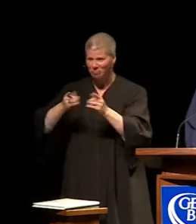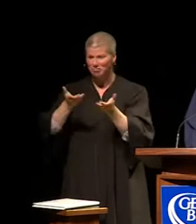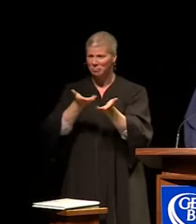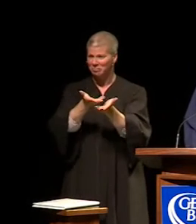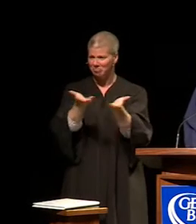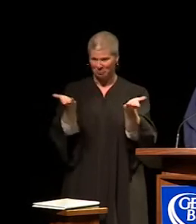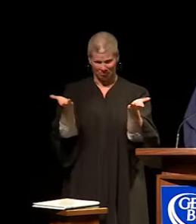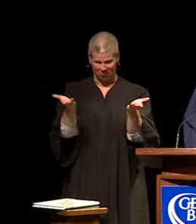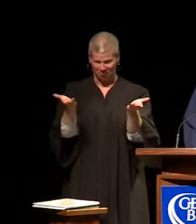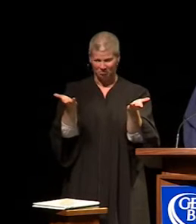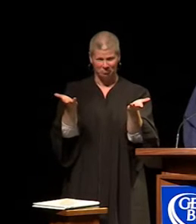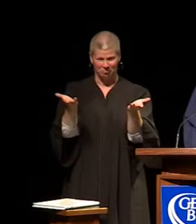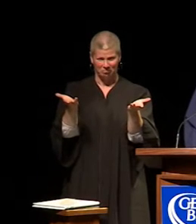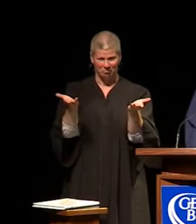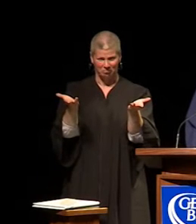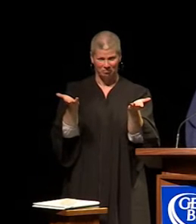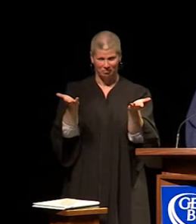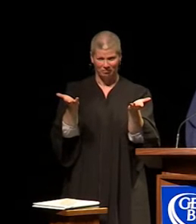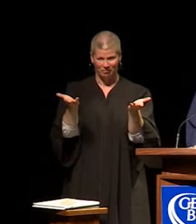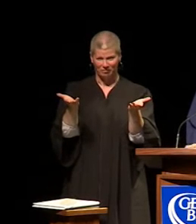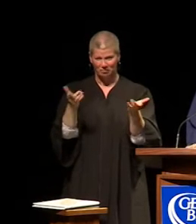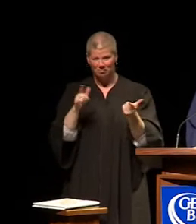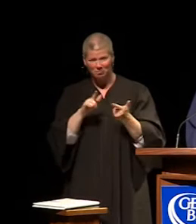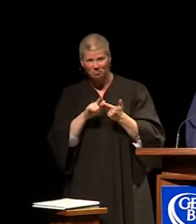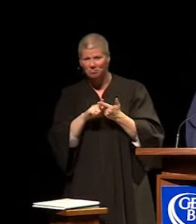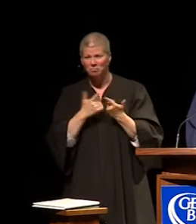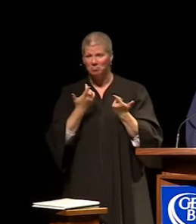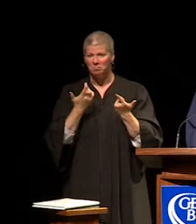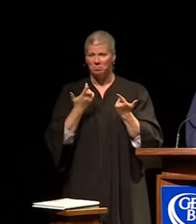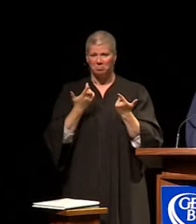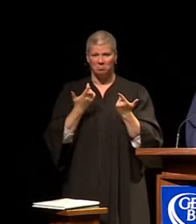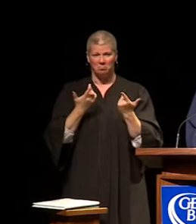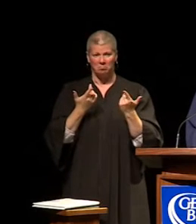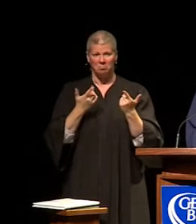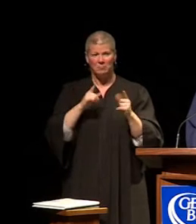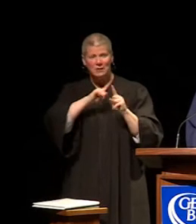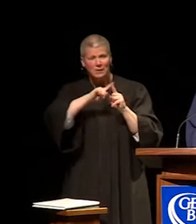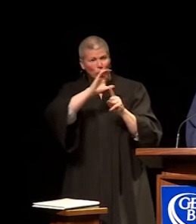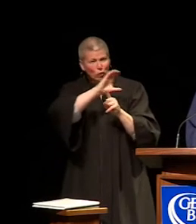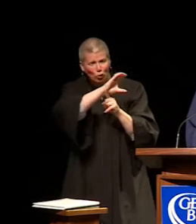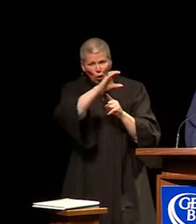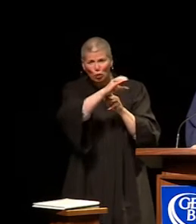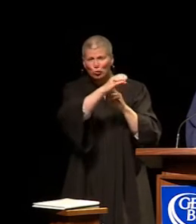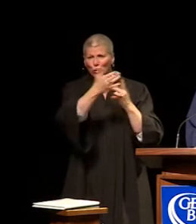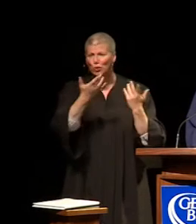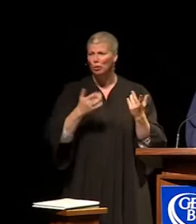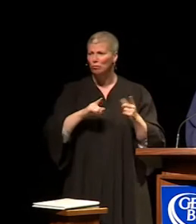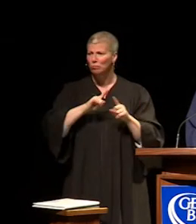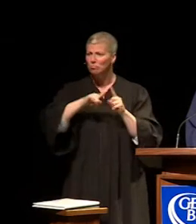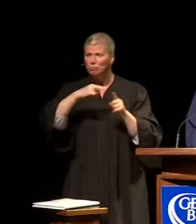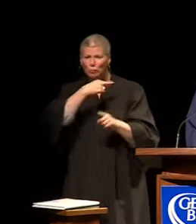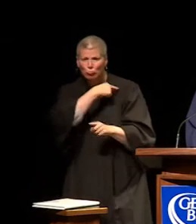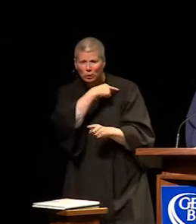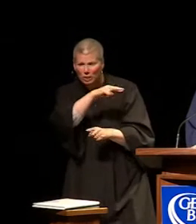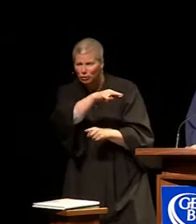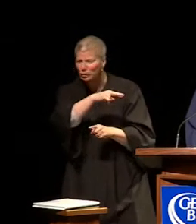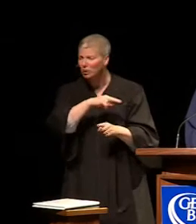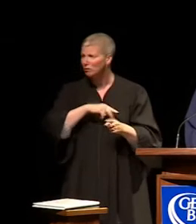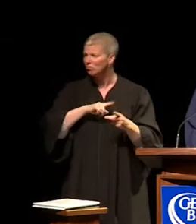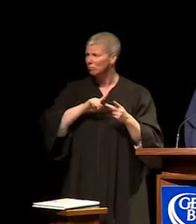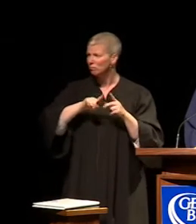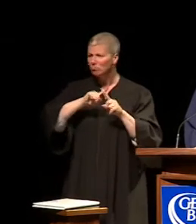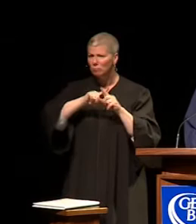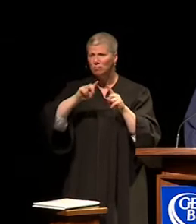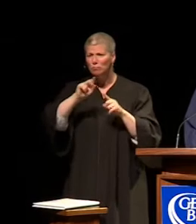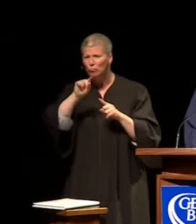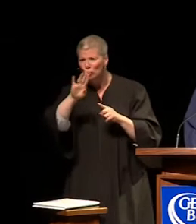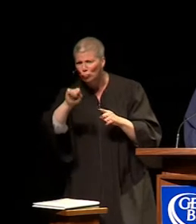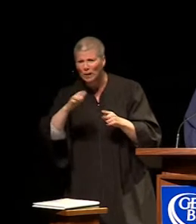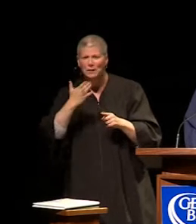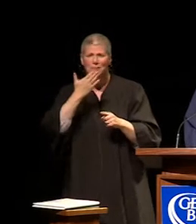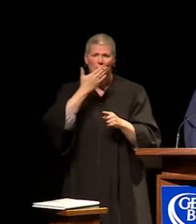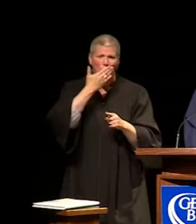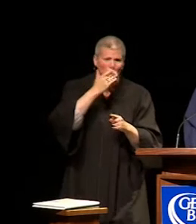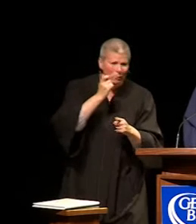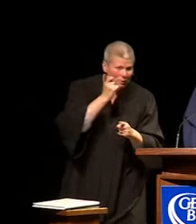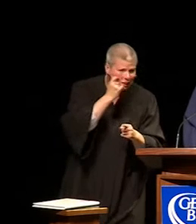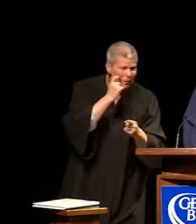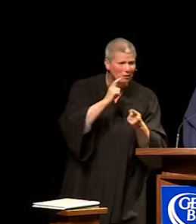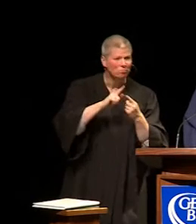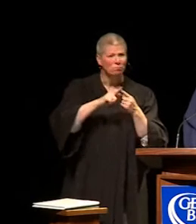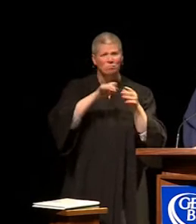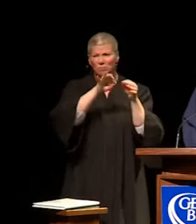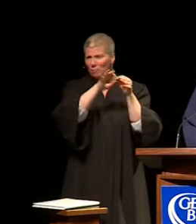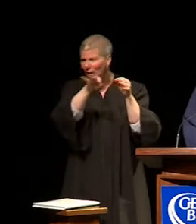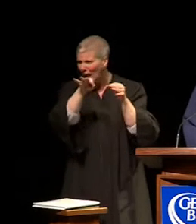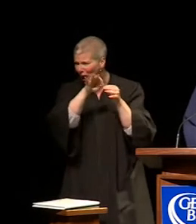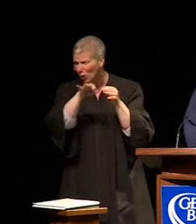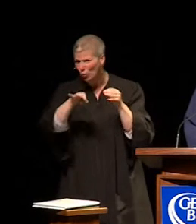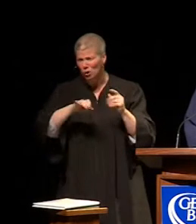met, were of different cultural backgrounds, different religion, different race, different languages,